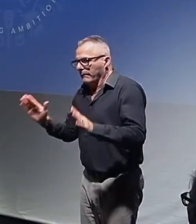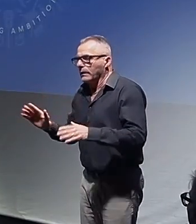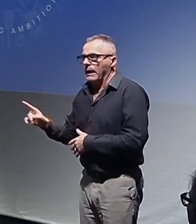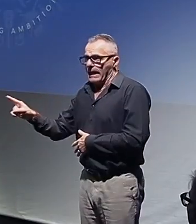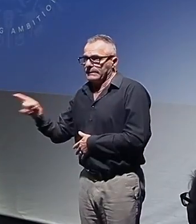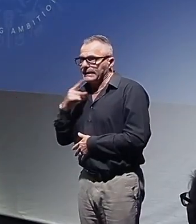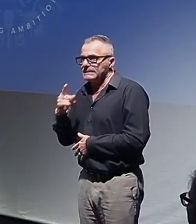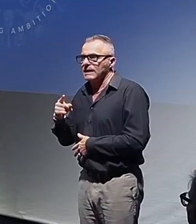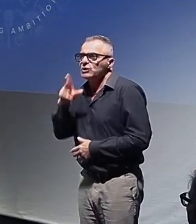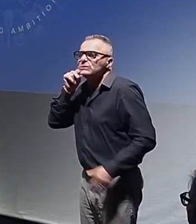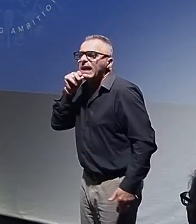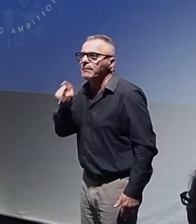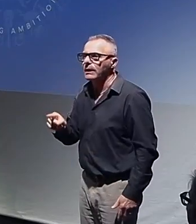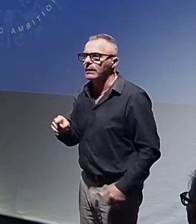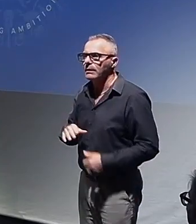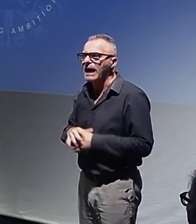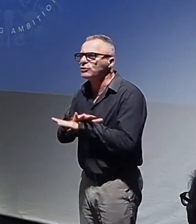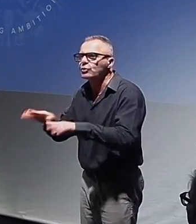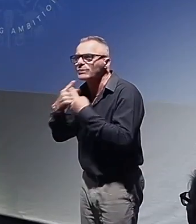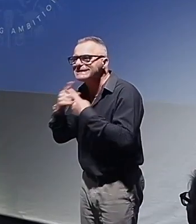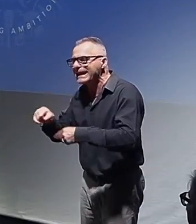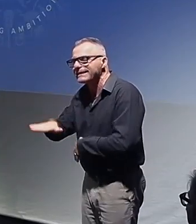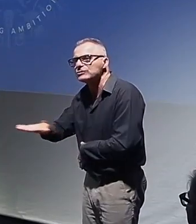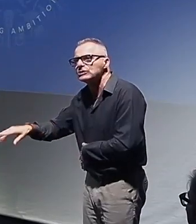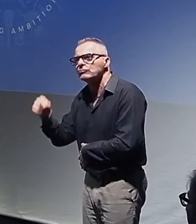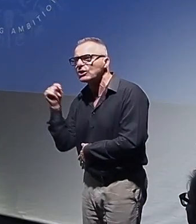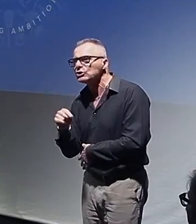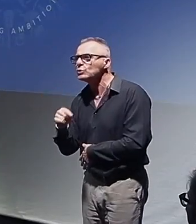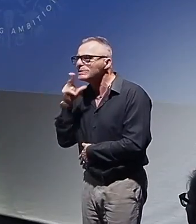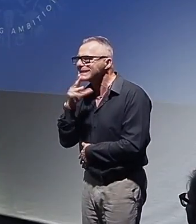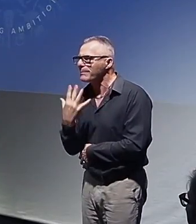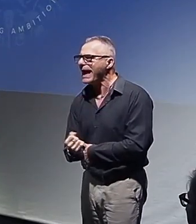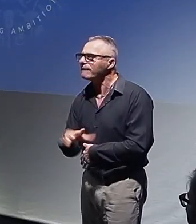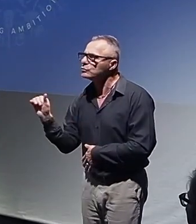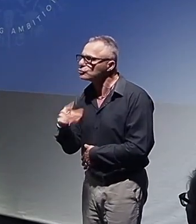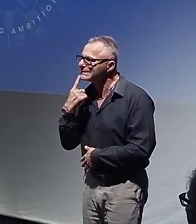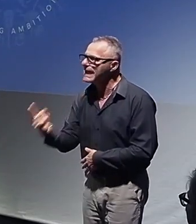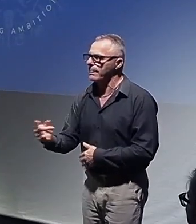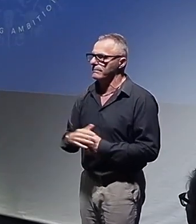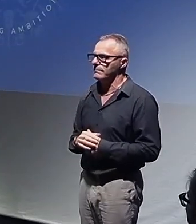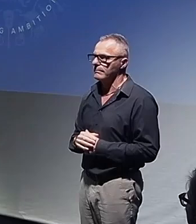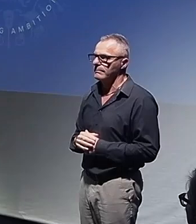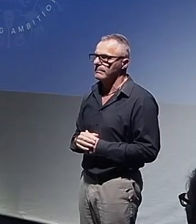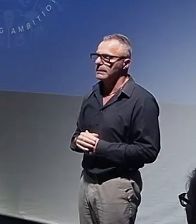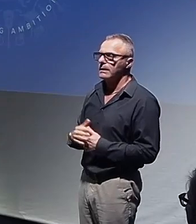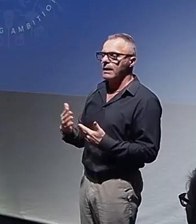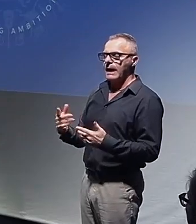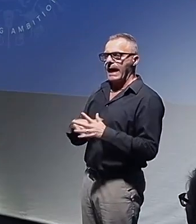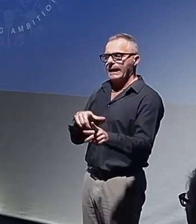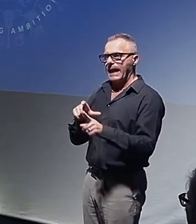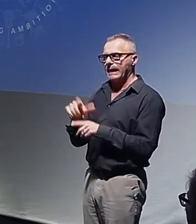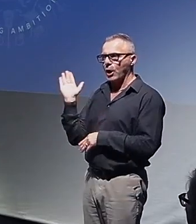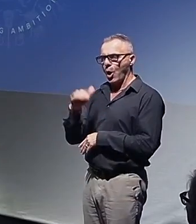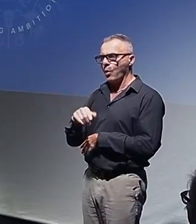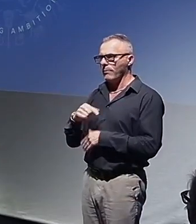goes, "You stammer, and you're not telling these kids that you stammer, and you should do." And Ed went home